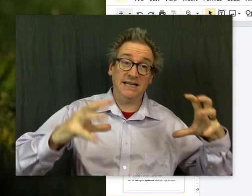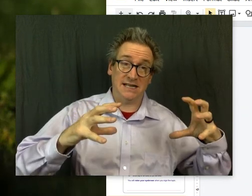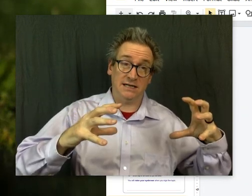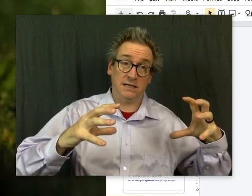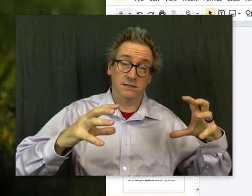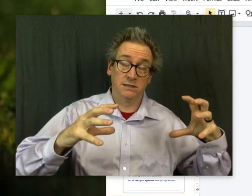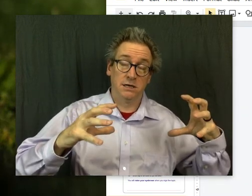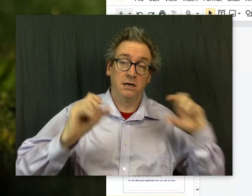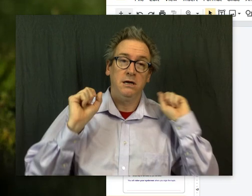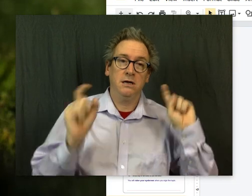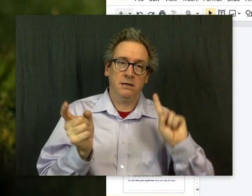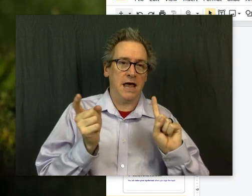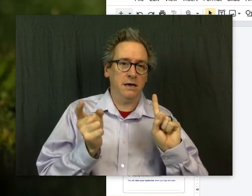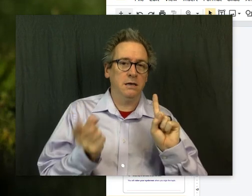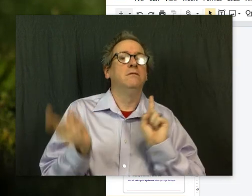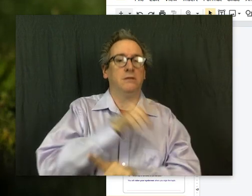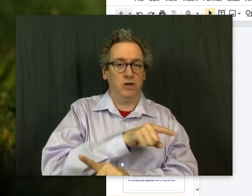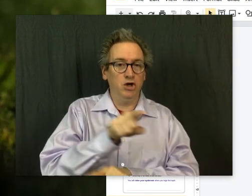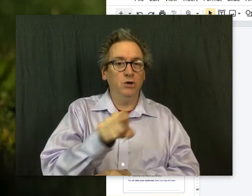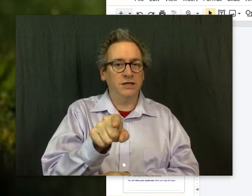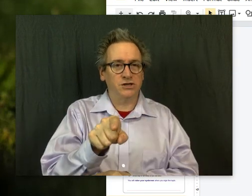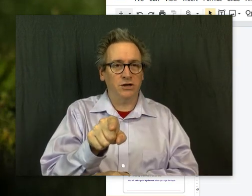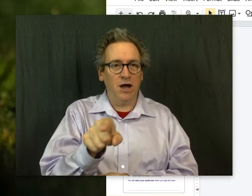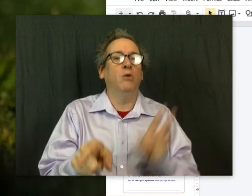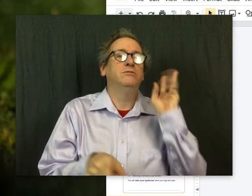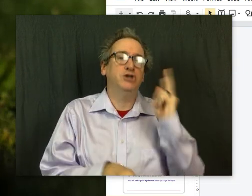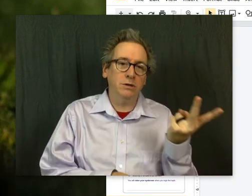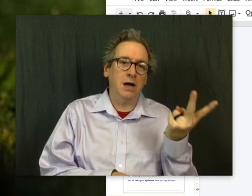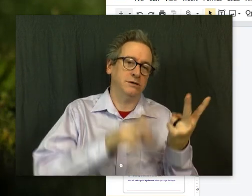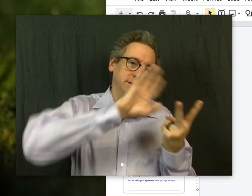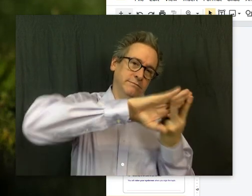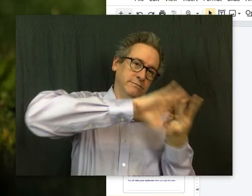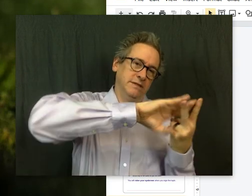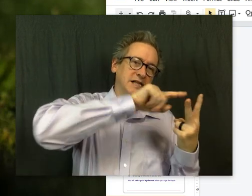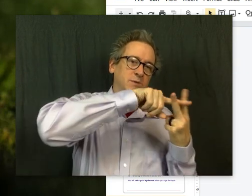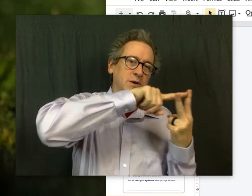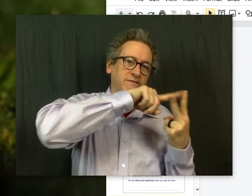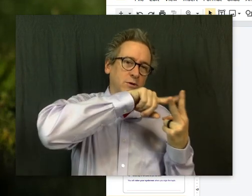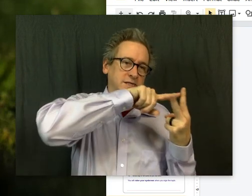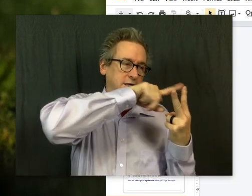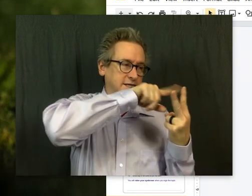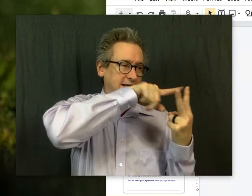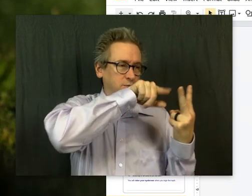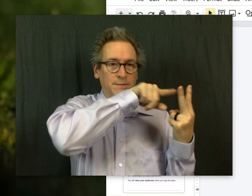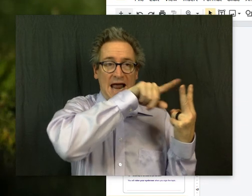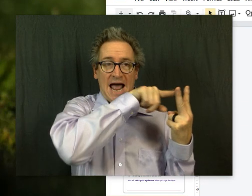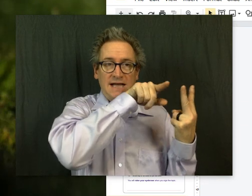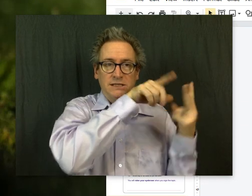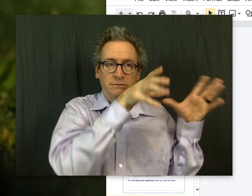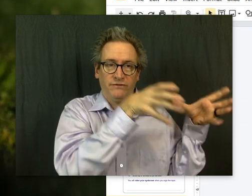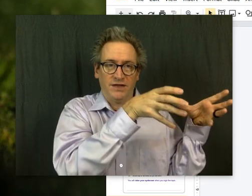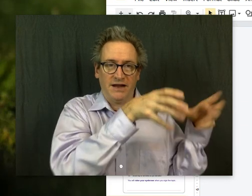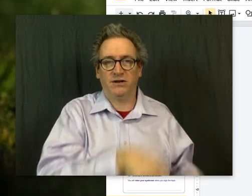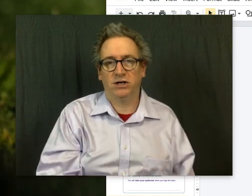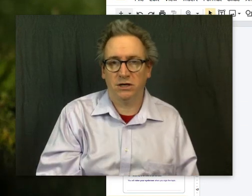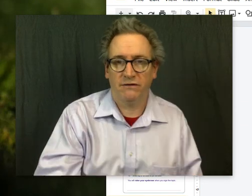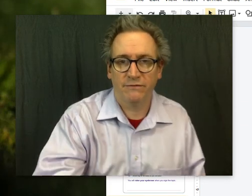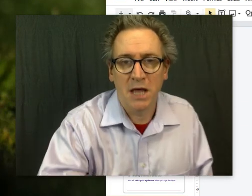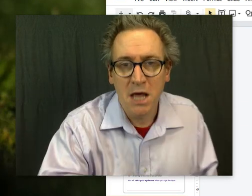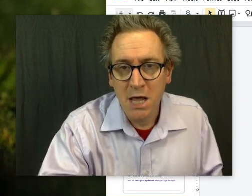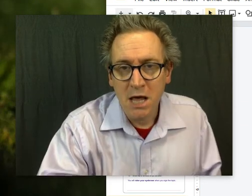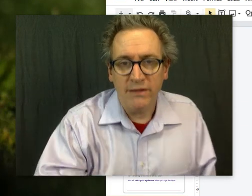sign this sentence, then usually it's going to be, oh, two colors. That's what I want to focus on, because that's what I'm going to ask for the